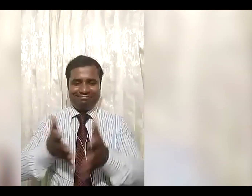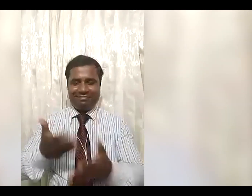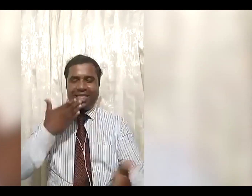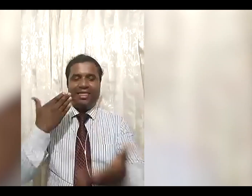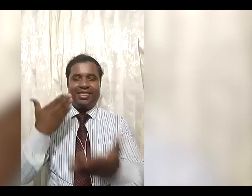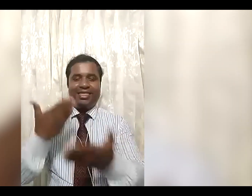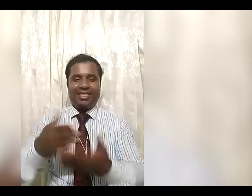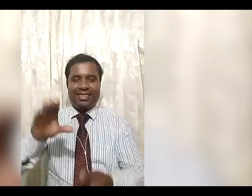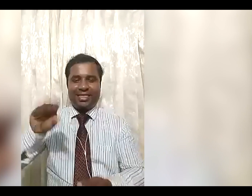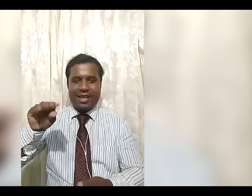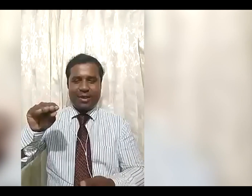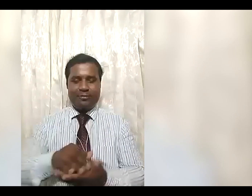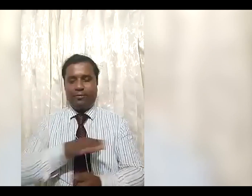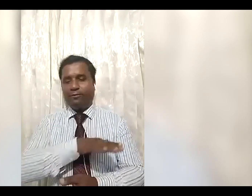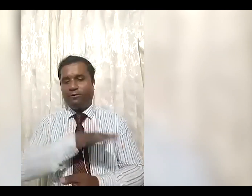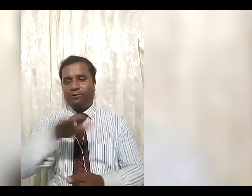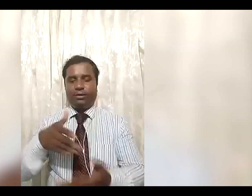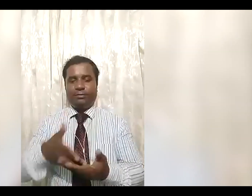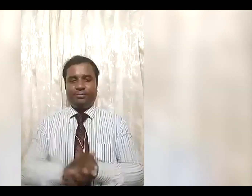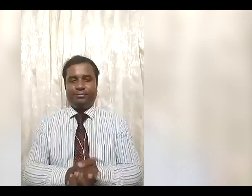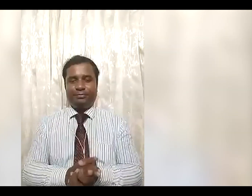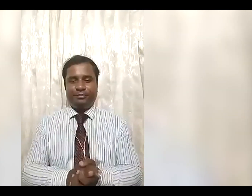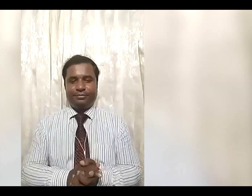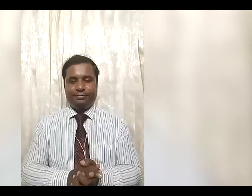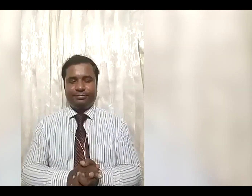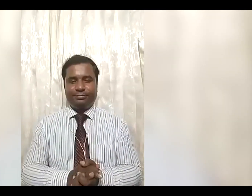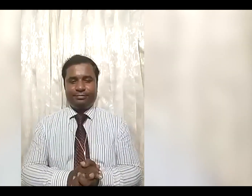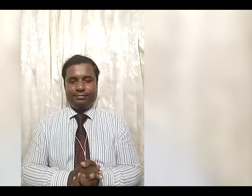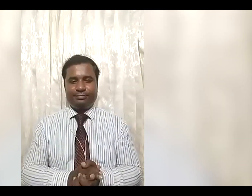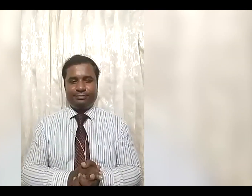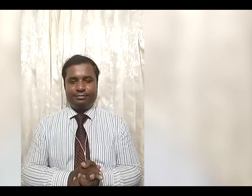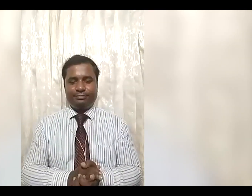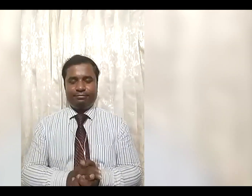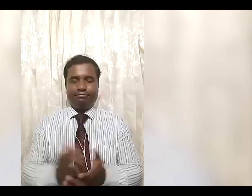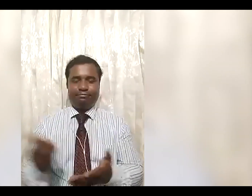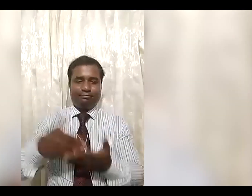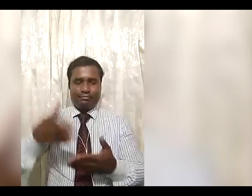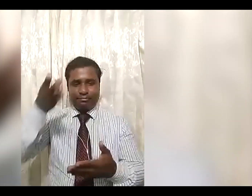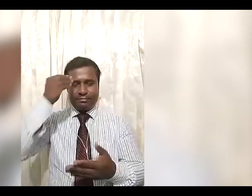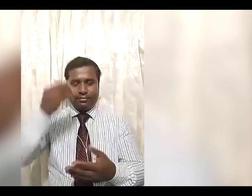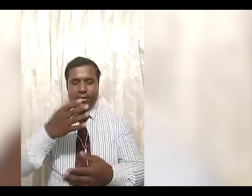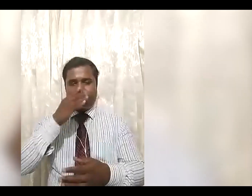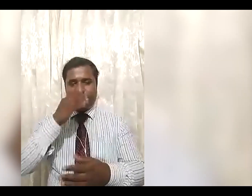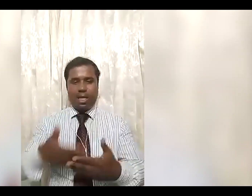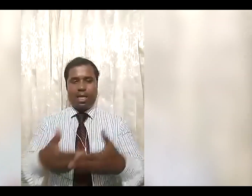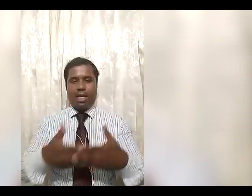and to all of you. Please reach out to the embassy. Tell us what's going